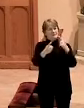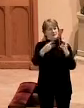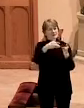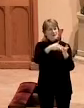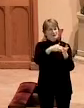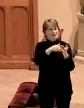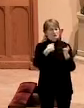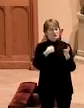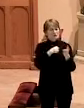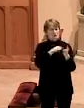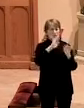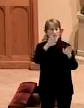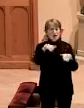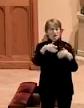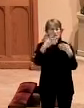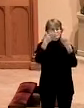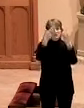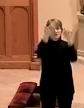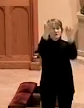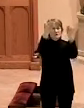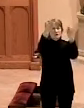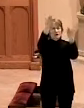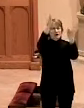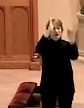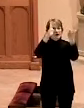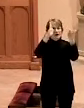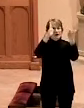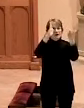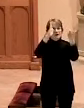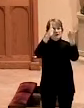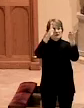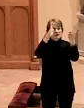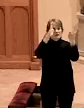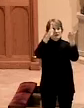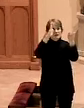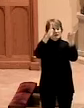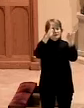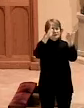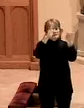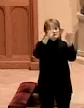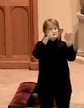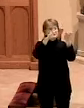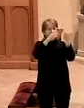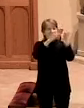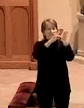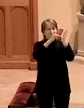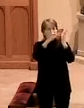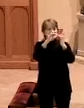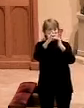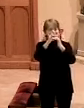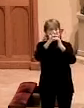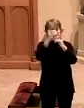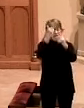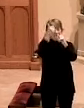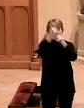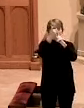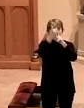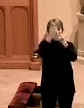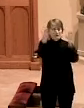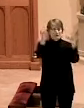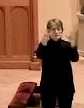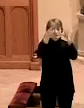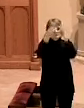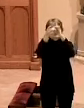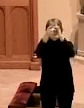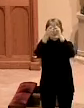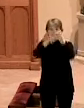you, who are faithful and our merciful God, the sacrificial victim who reconciles to you,